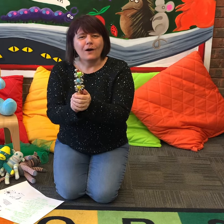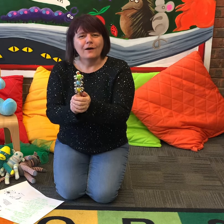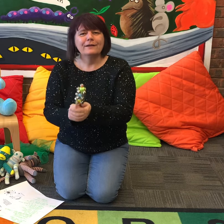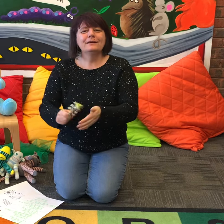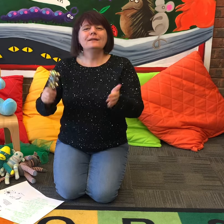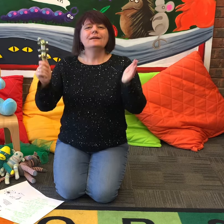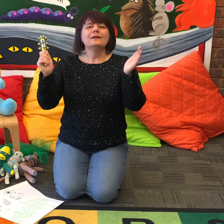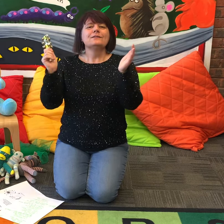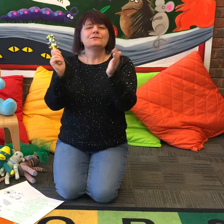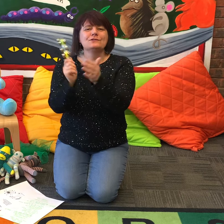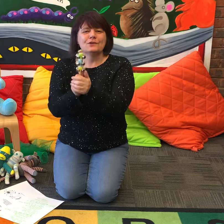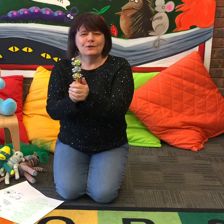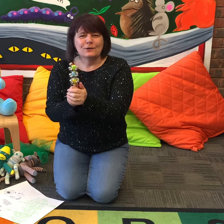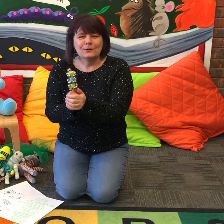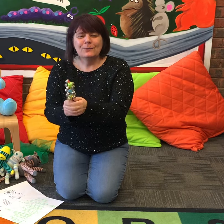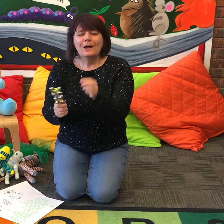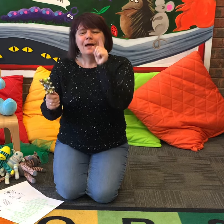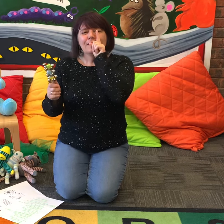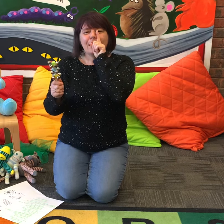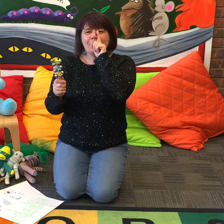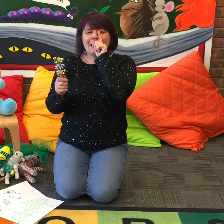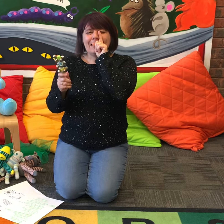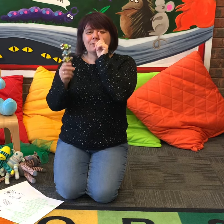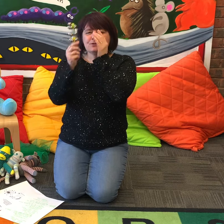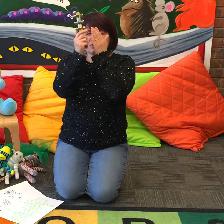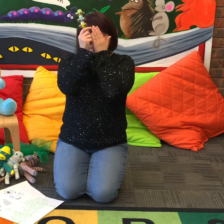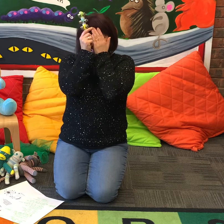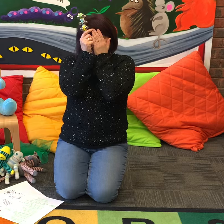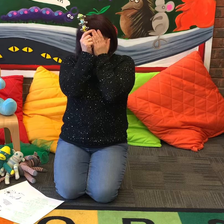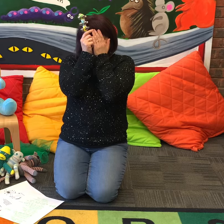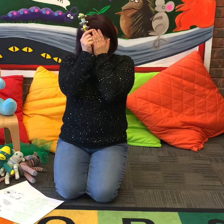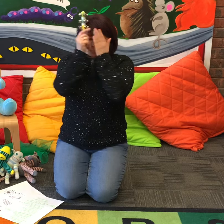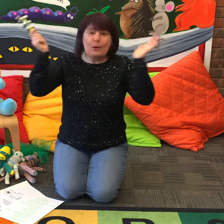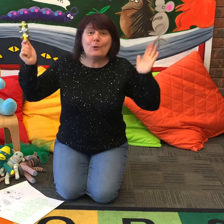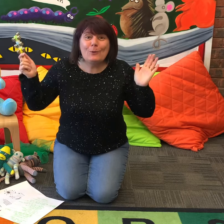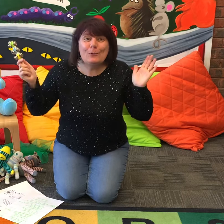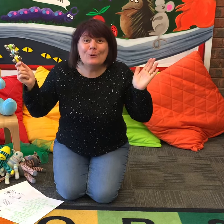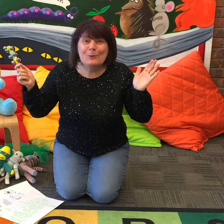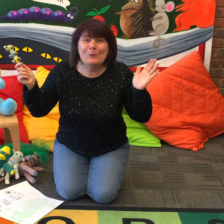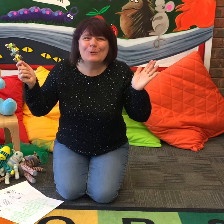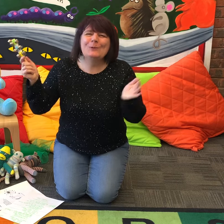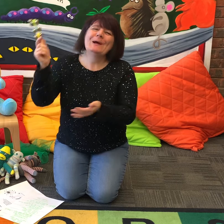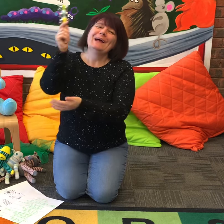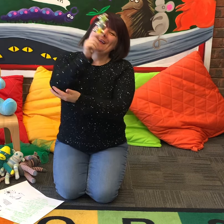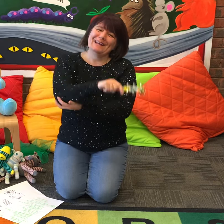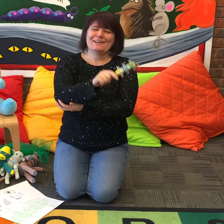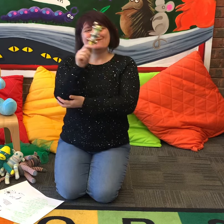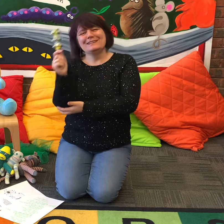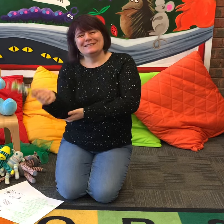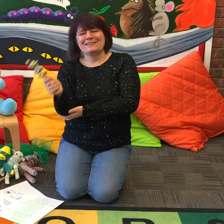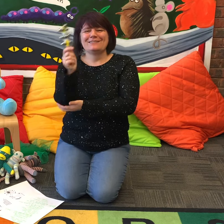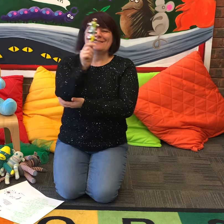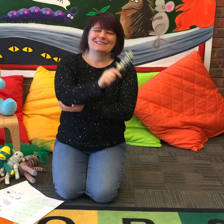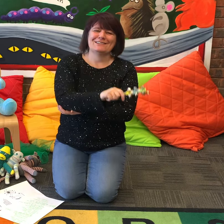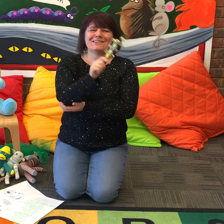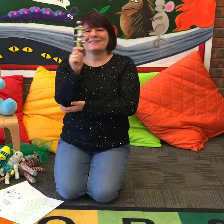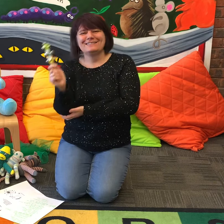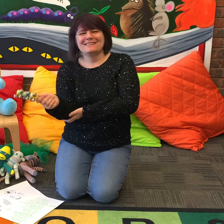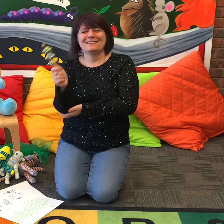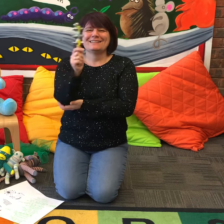One, two. The mouse went boom. Hickory dickory dock. Tick